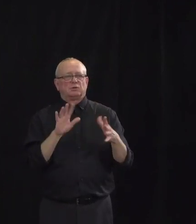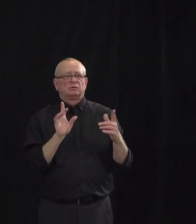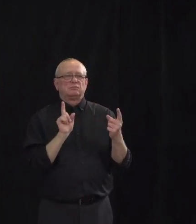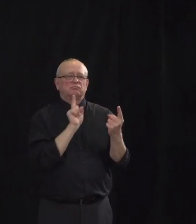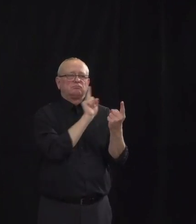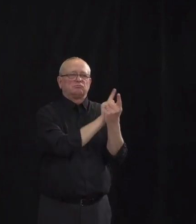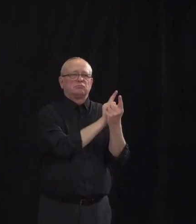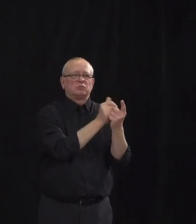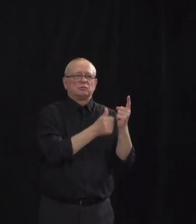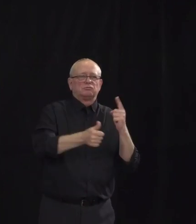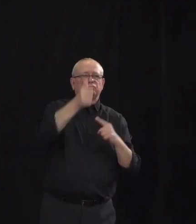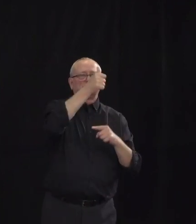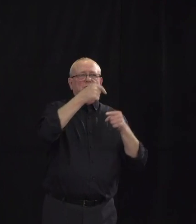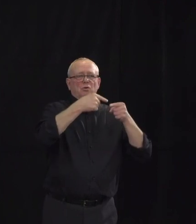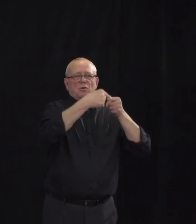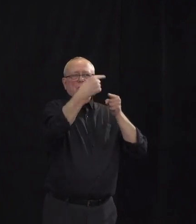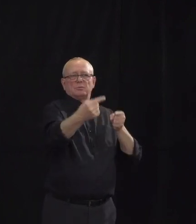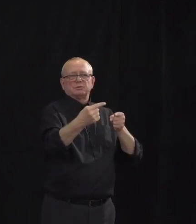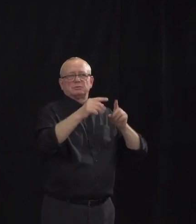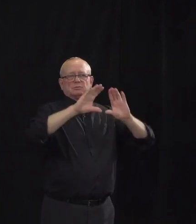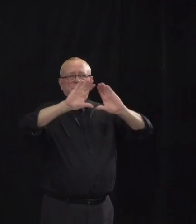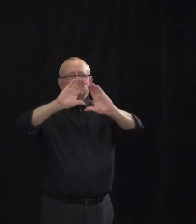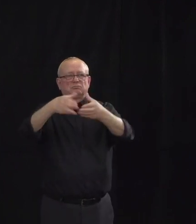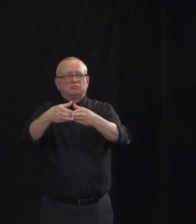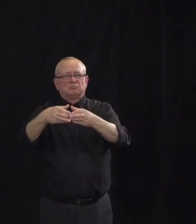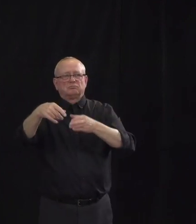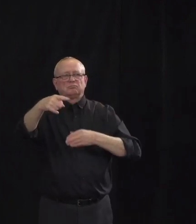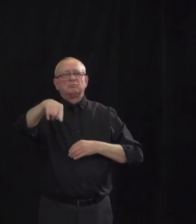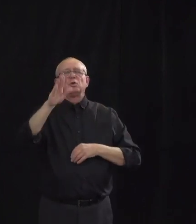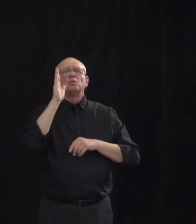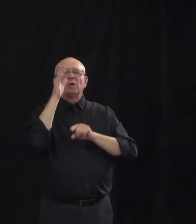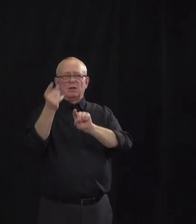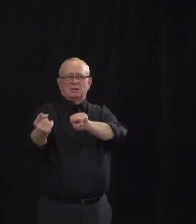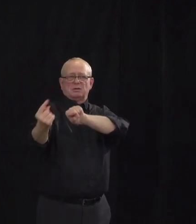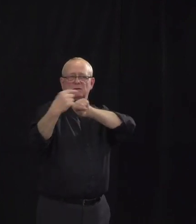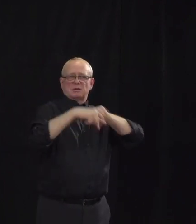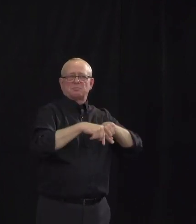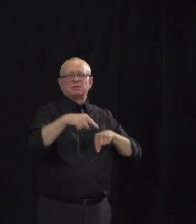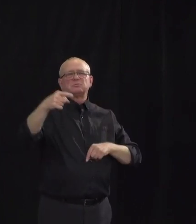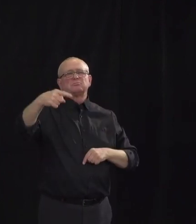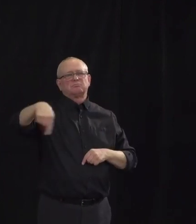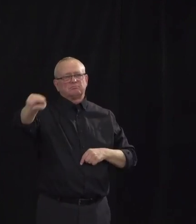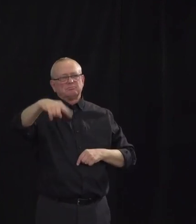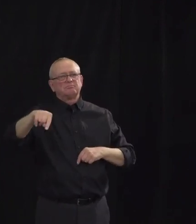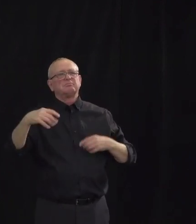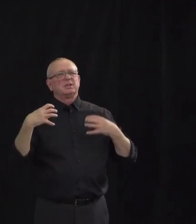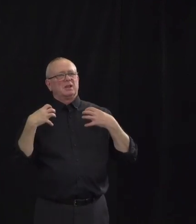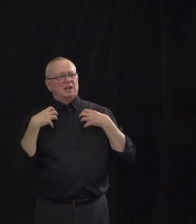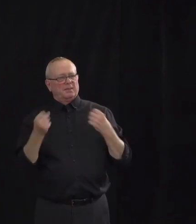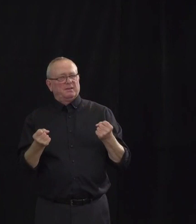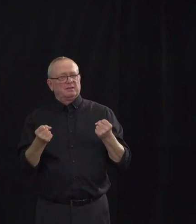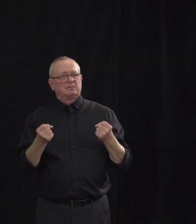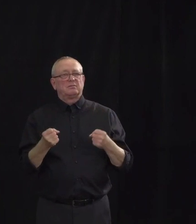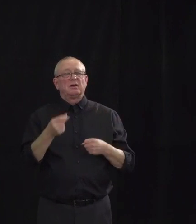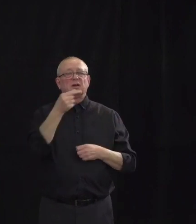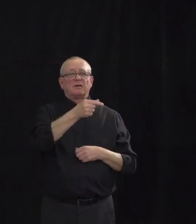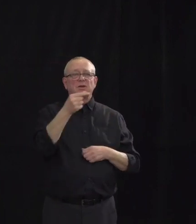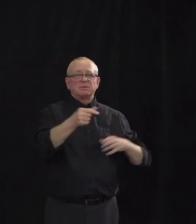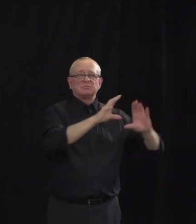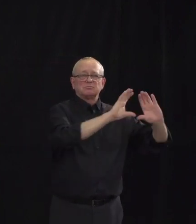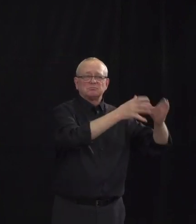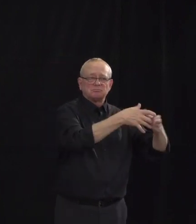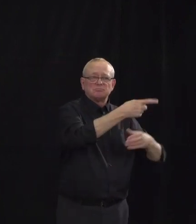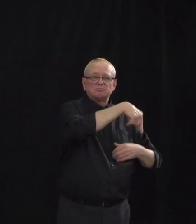official opposition caucus is healthy and well, and I can tell you that the the government caucus is the same. However, over